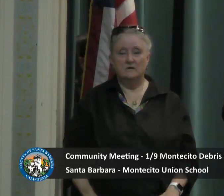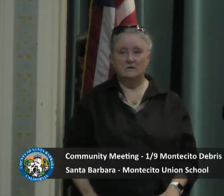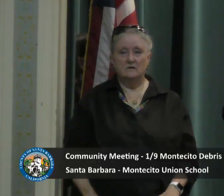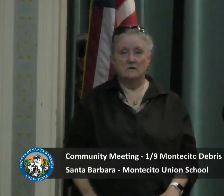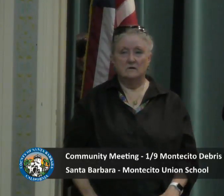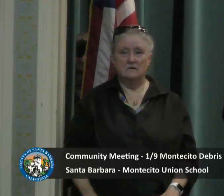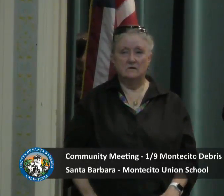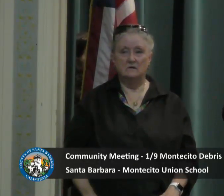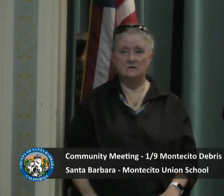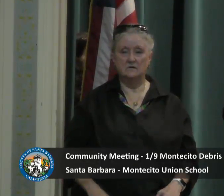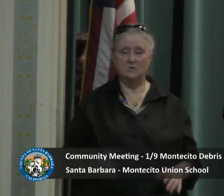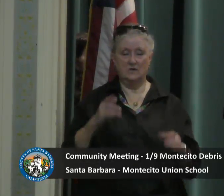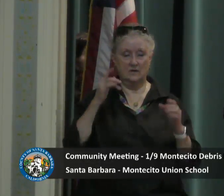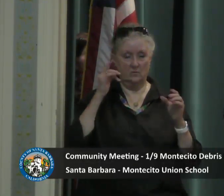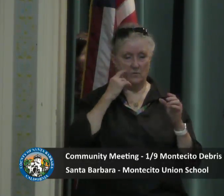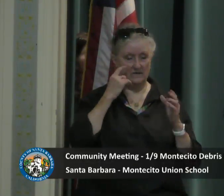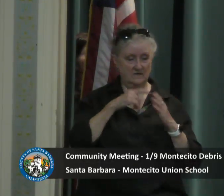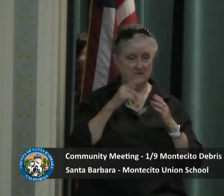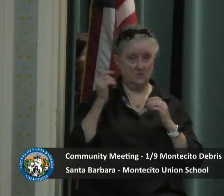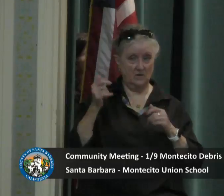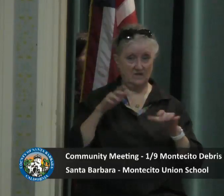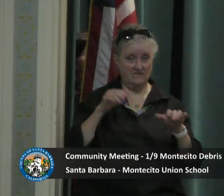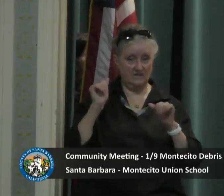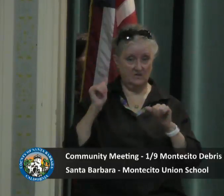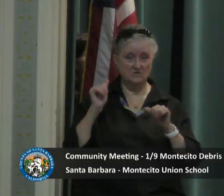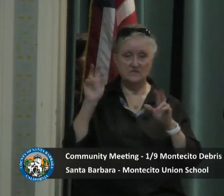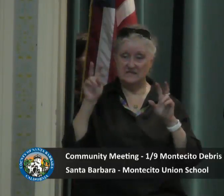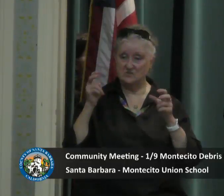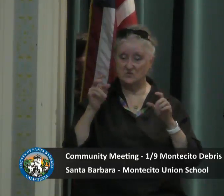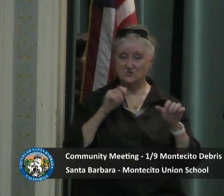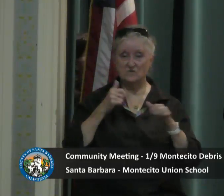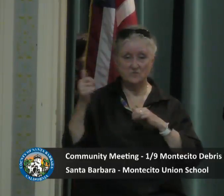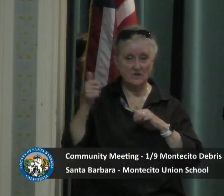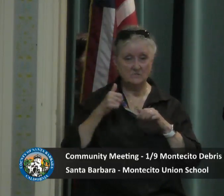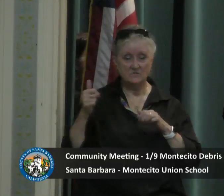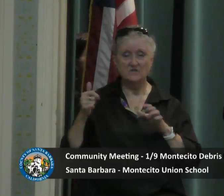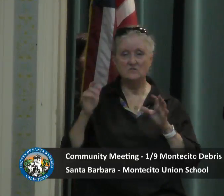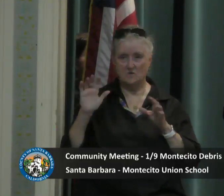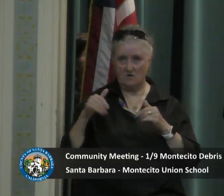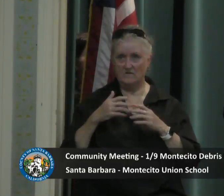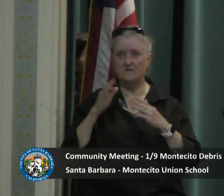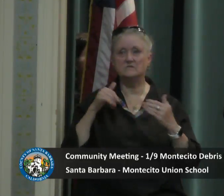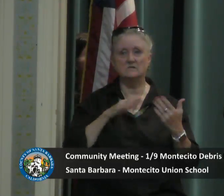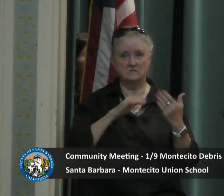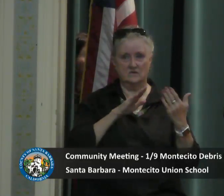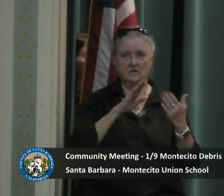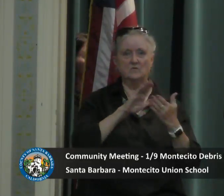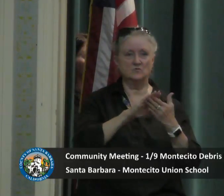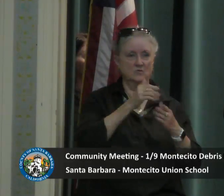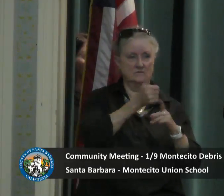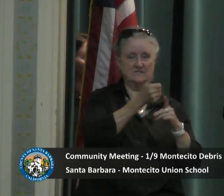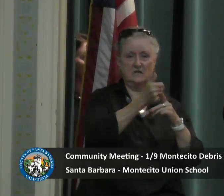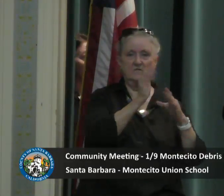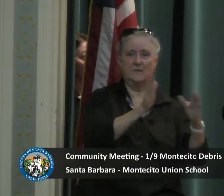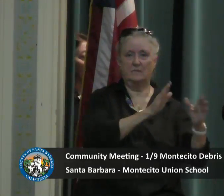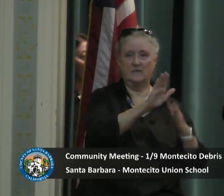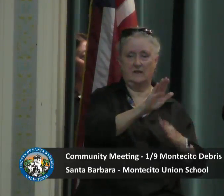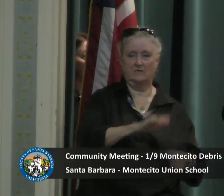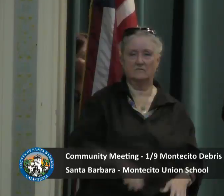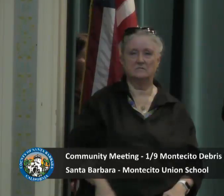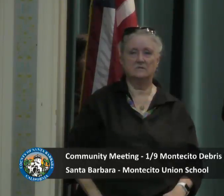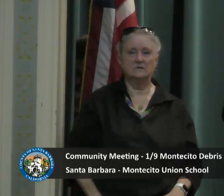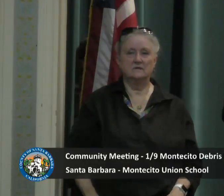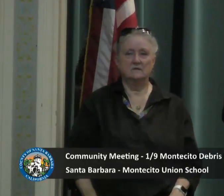there's quick evacuation, there's issues of transportation, all of those are going to be addressed in the school's plans. I don't know if